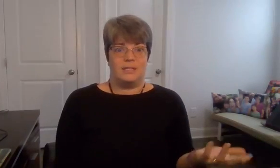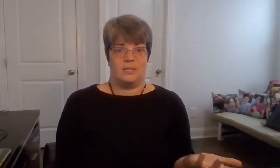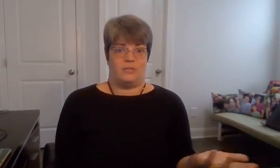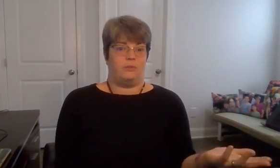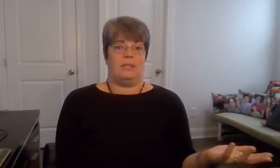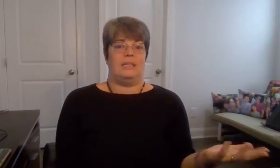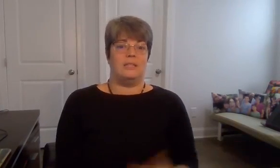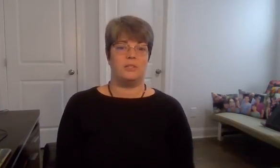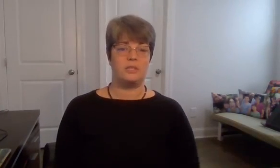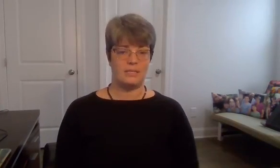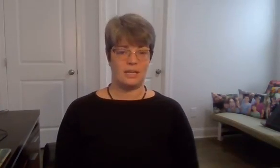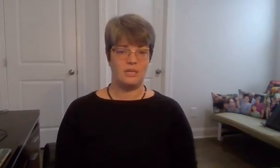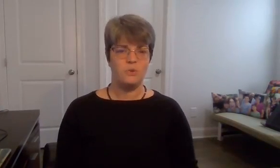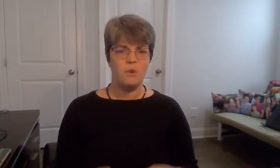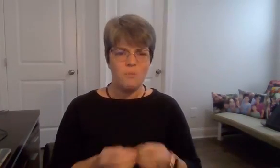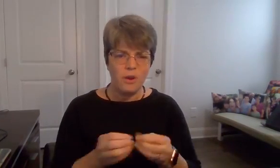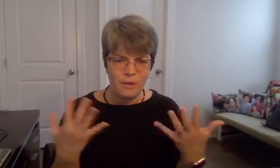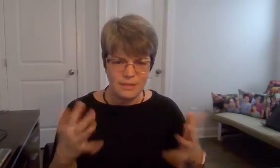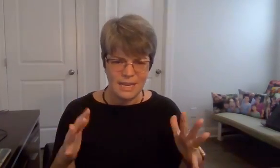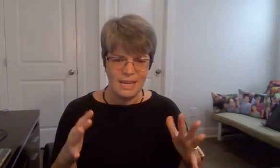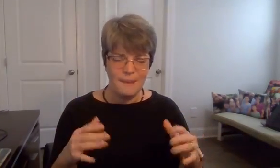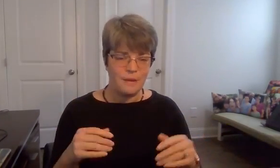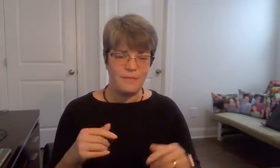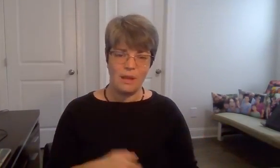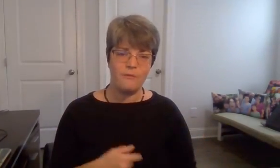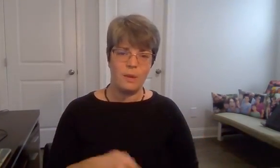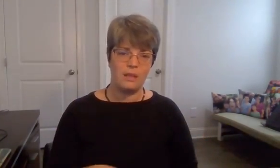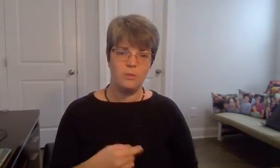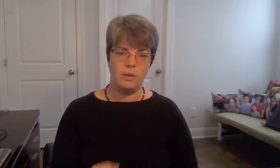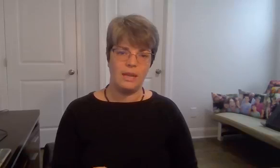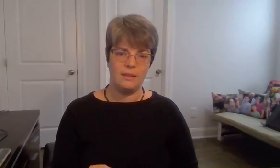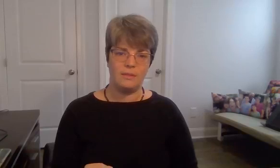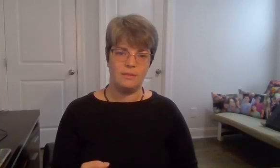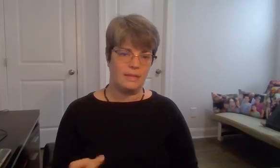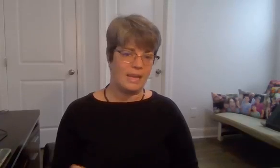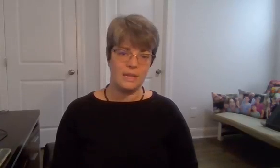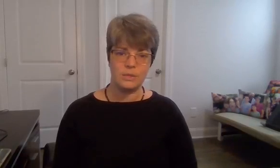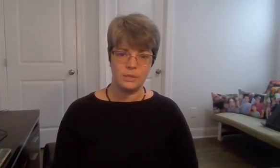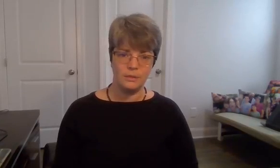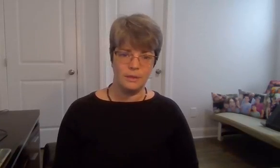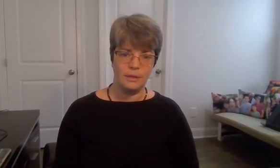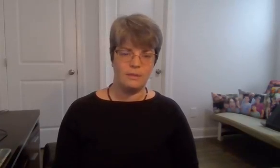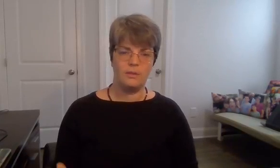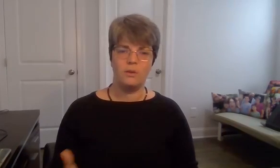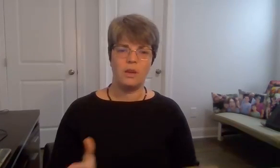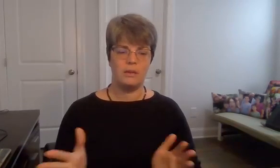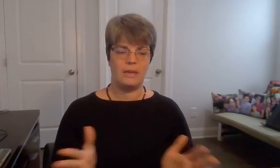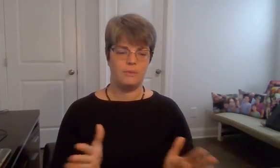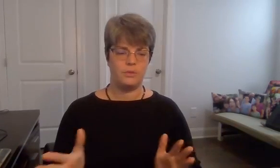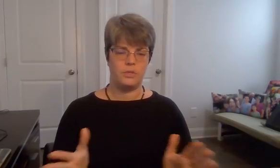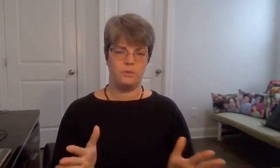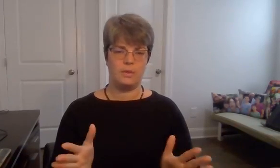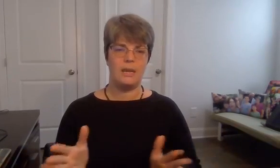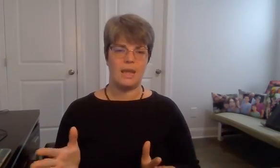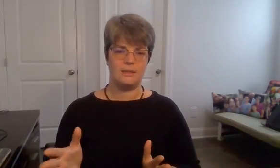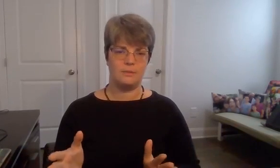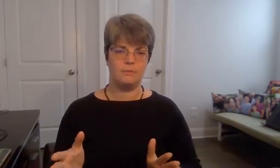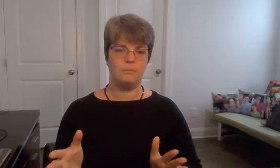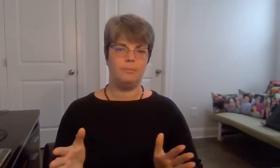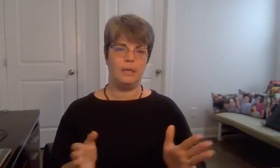it's really easy to just say, do you want more or are you all done? But if they don't have a way to communicate the answer, then they're not going to be able to connect being